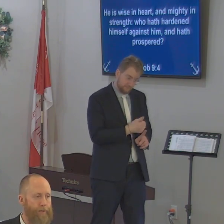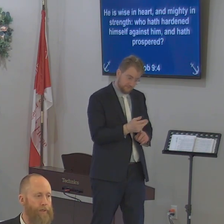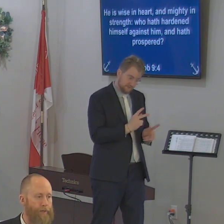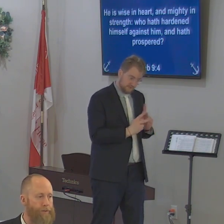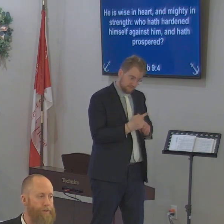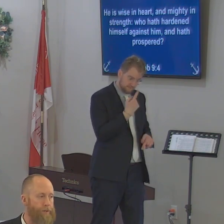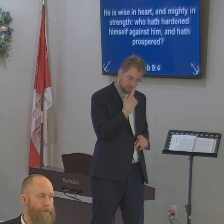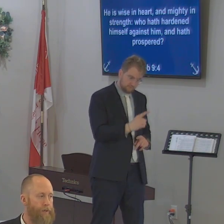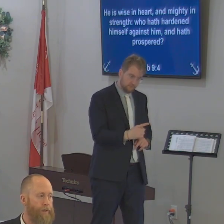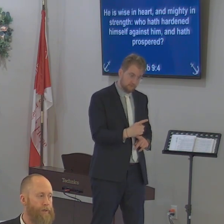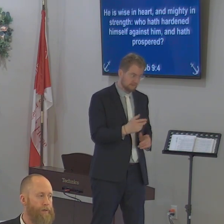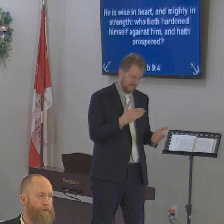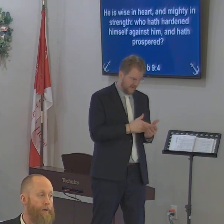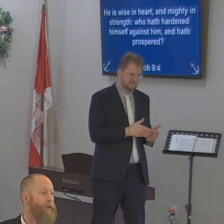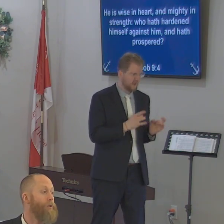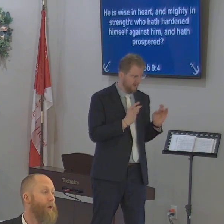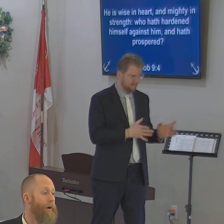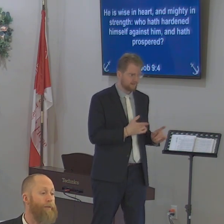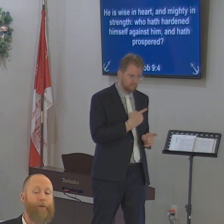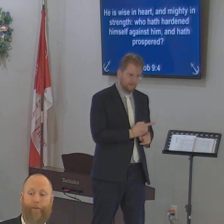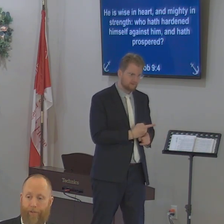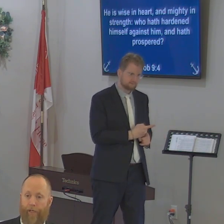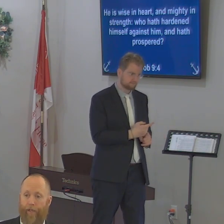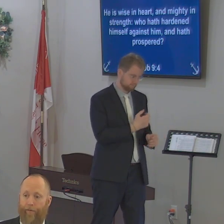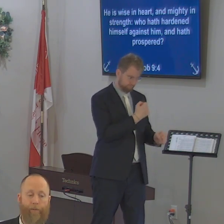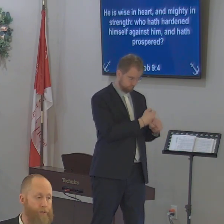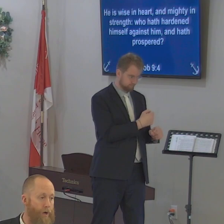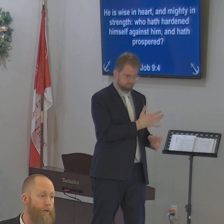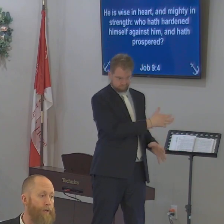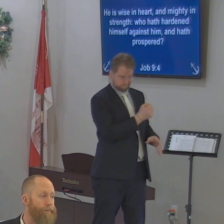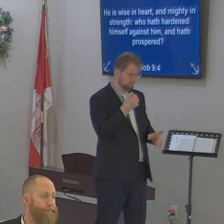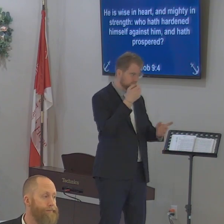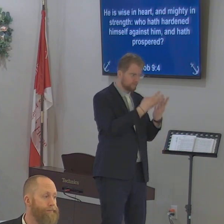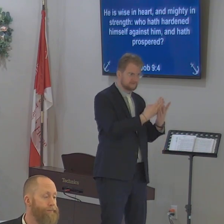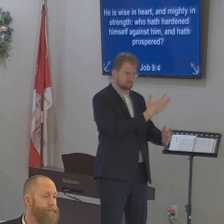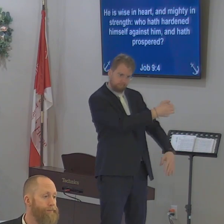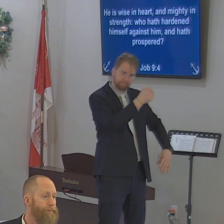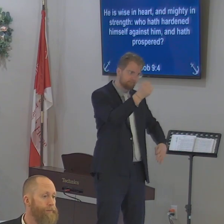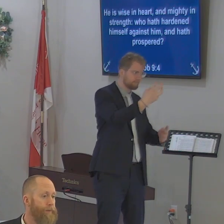was against. Not too long after he was saved, he was all in.